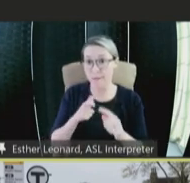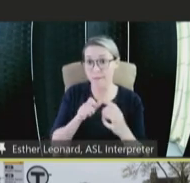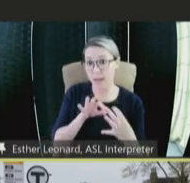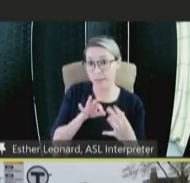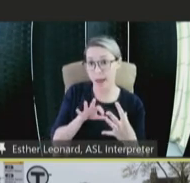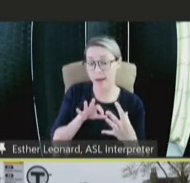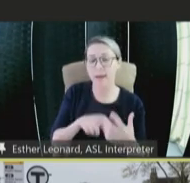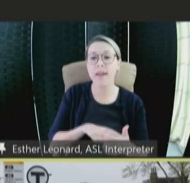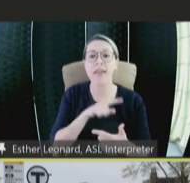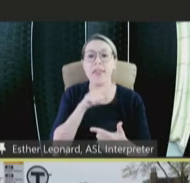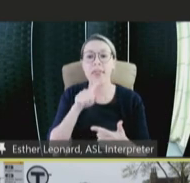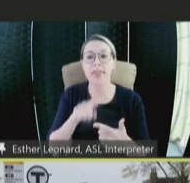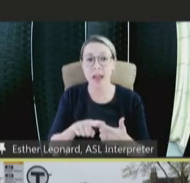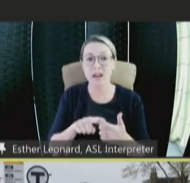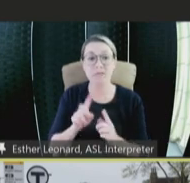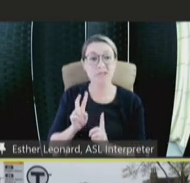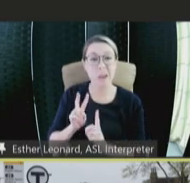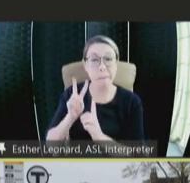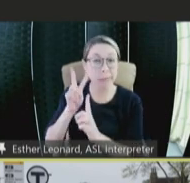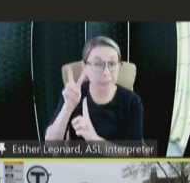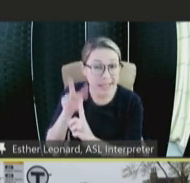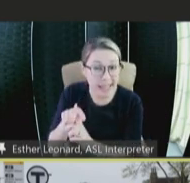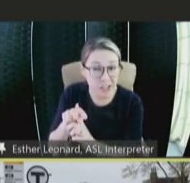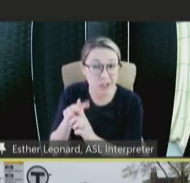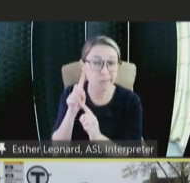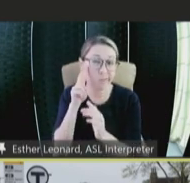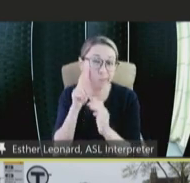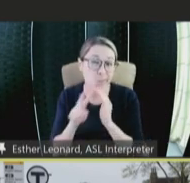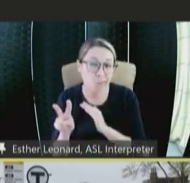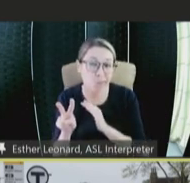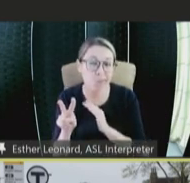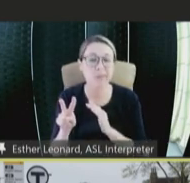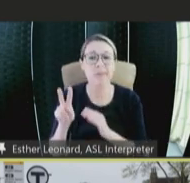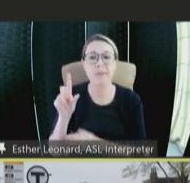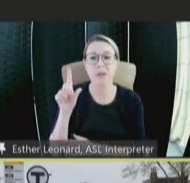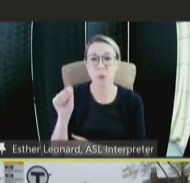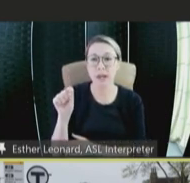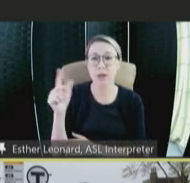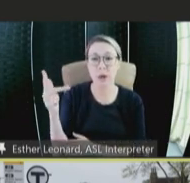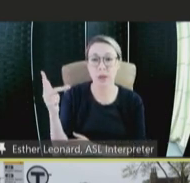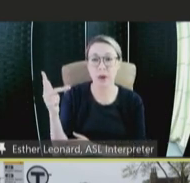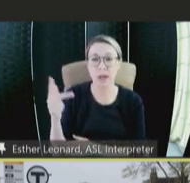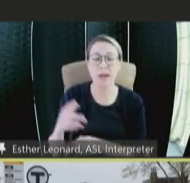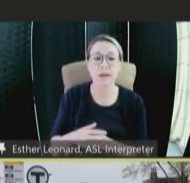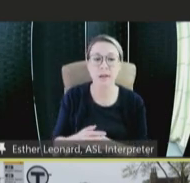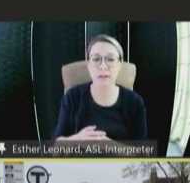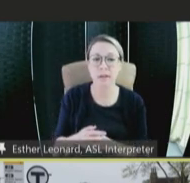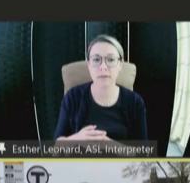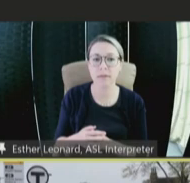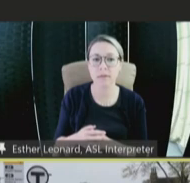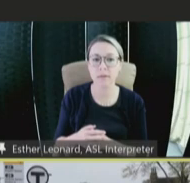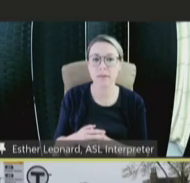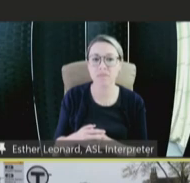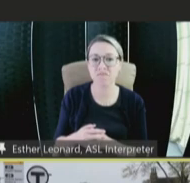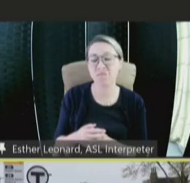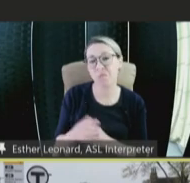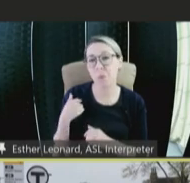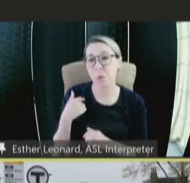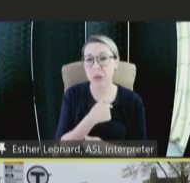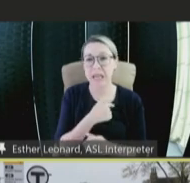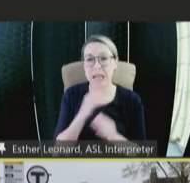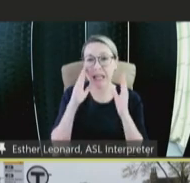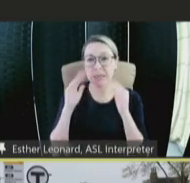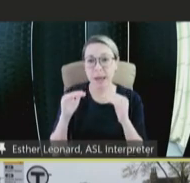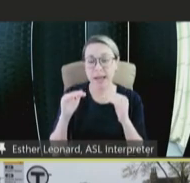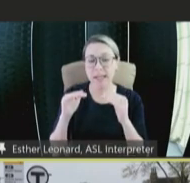then implementation is anticipated to begin in 2023, and it's expected that we